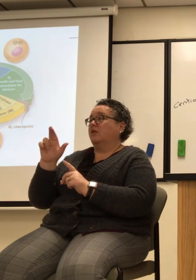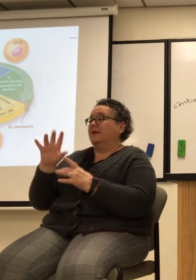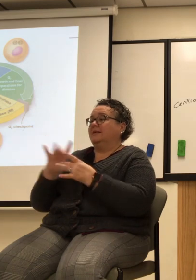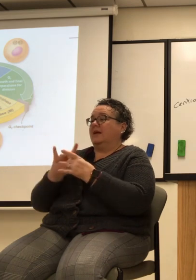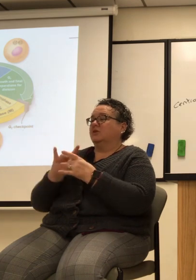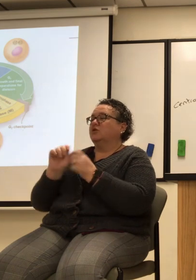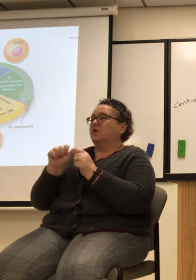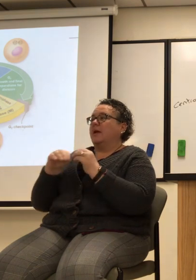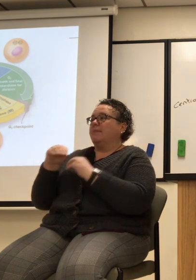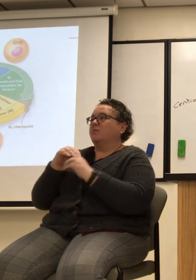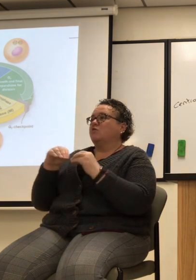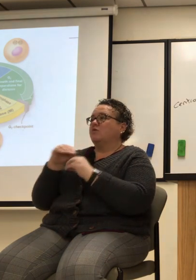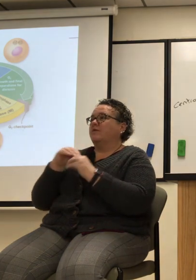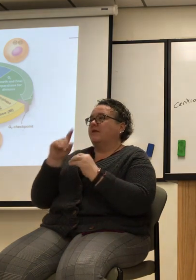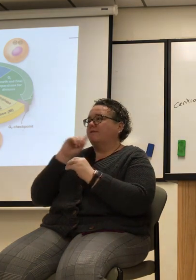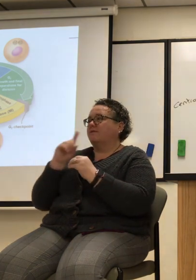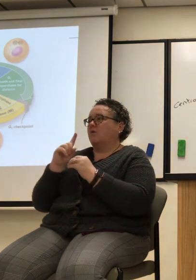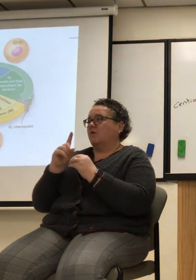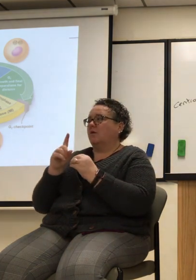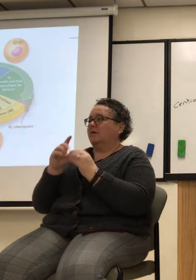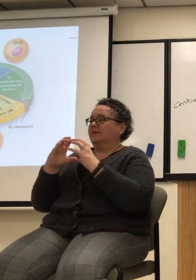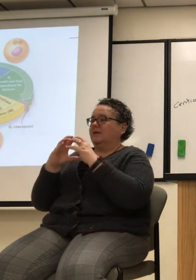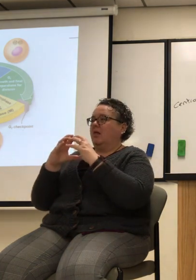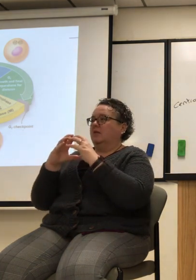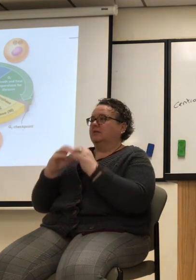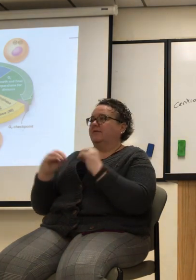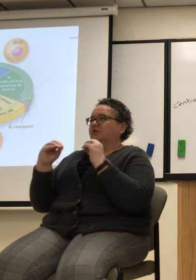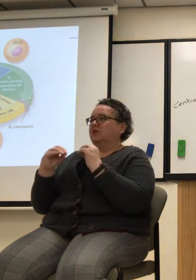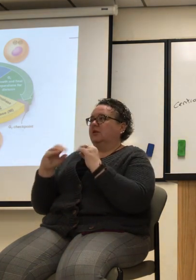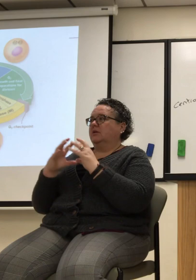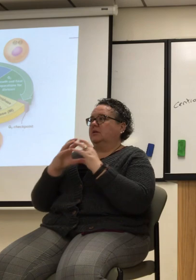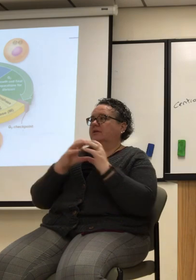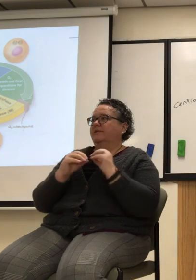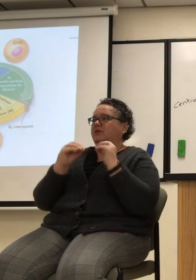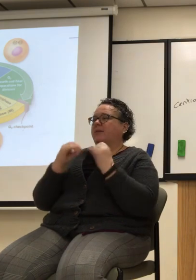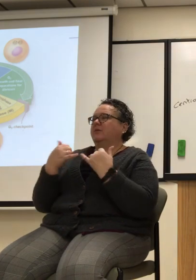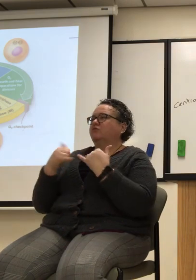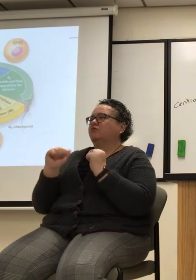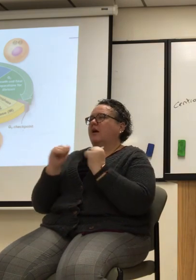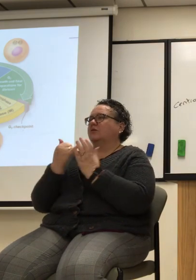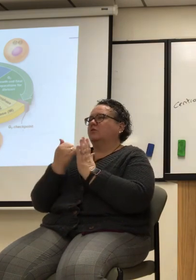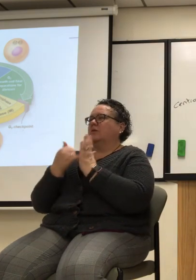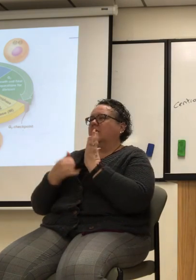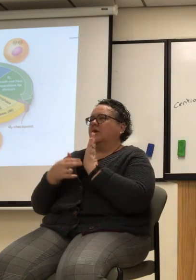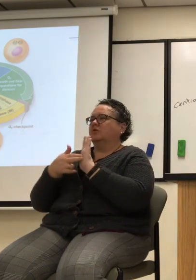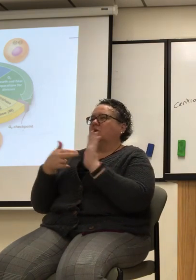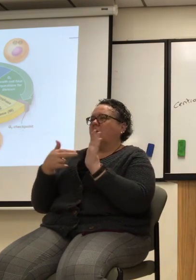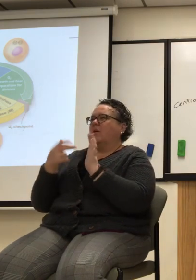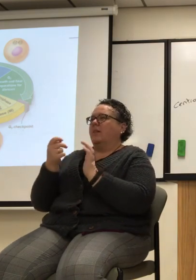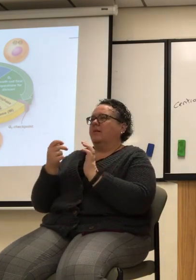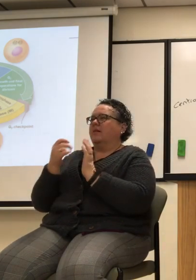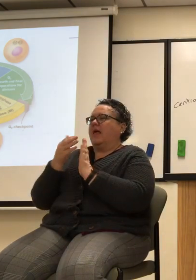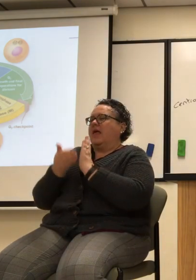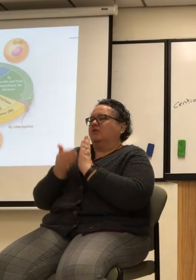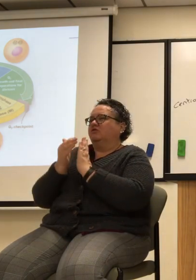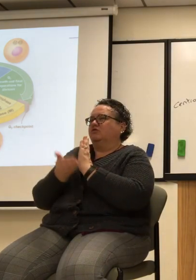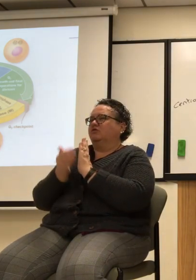chromosomes around for cell division. And that little spot, let me try to like highlight a little edge here in a different color.